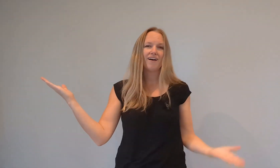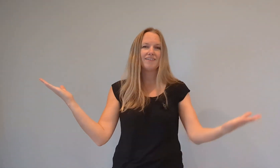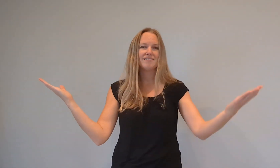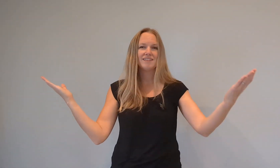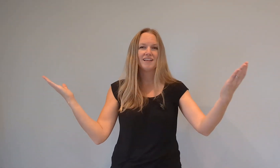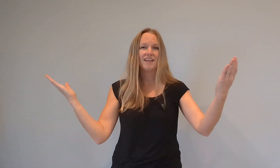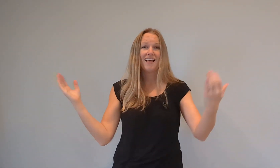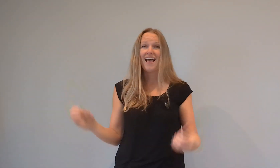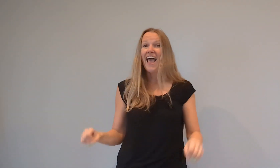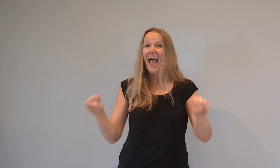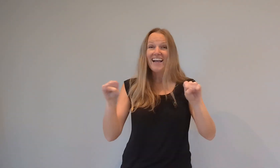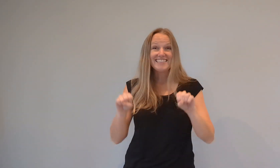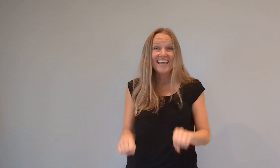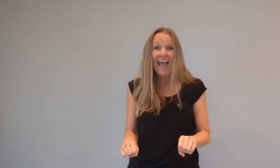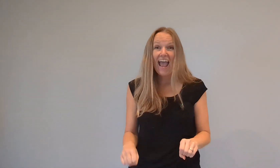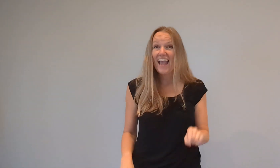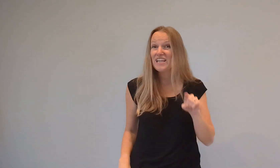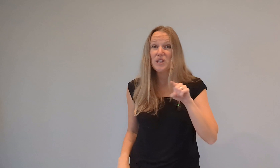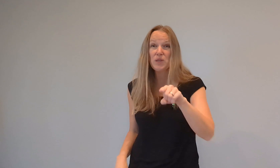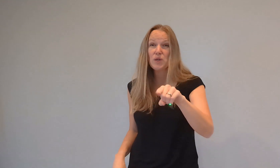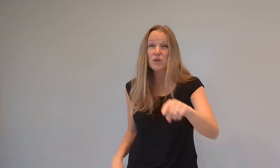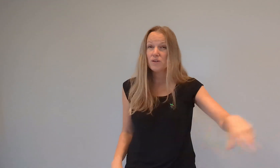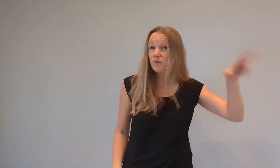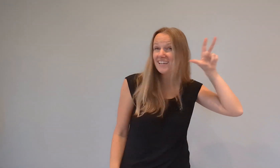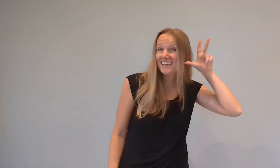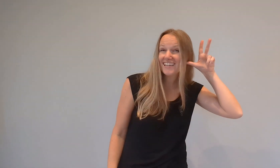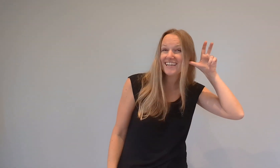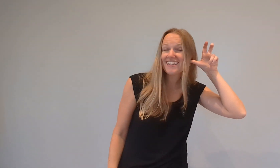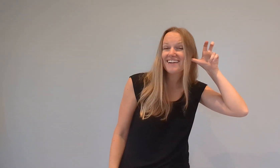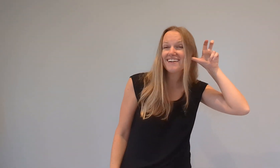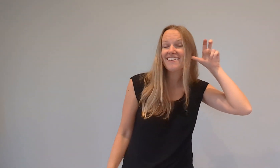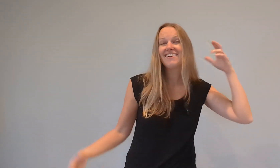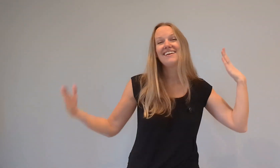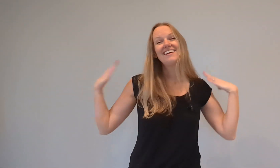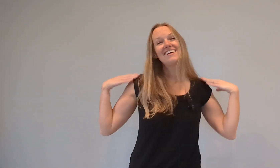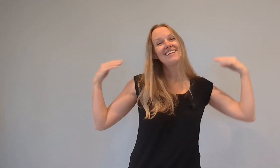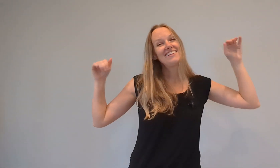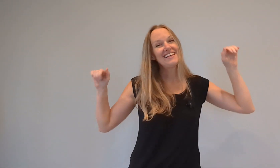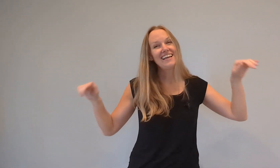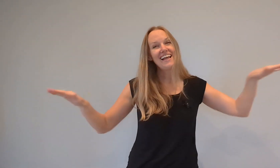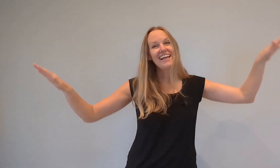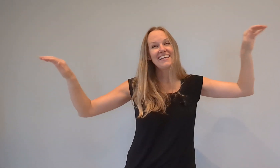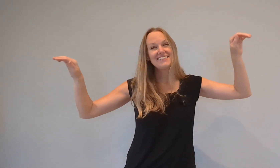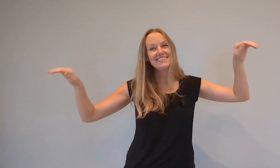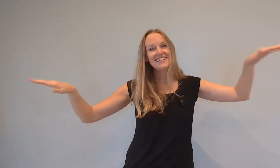Emmanuel. And can you hear the